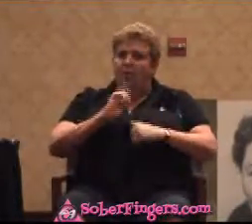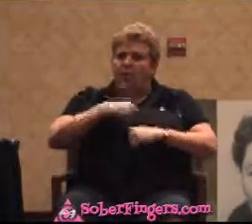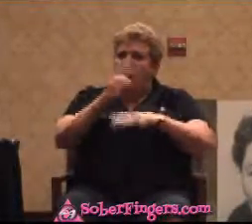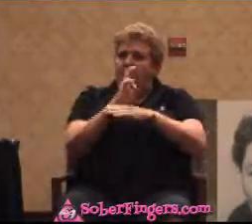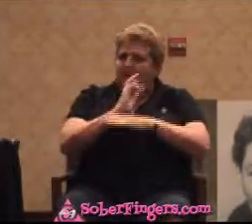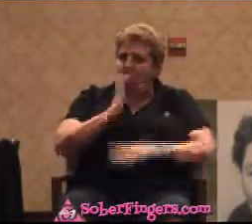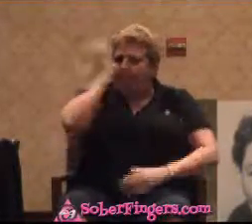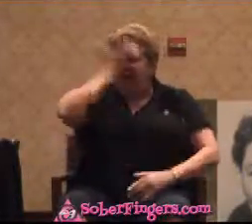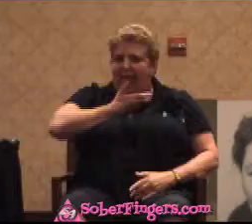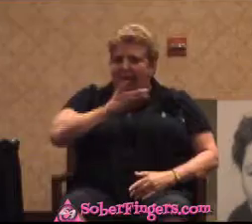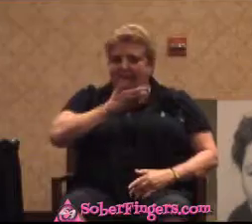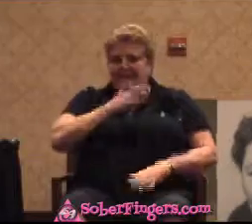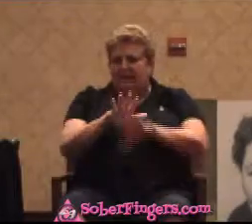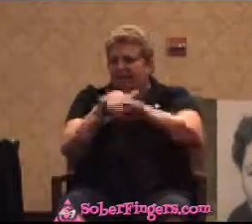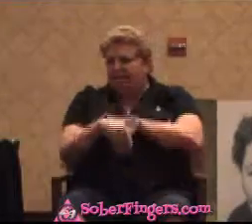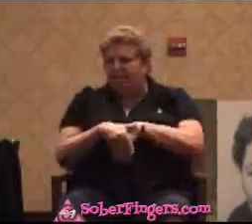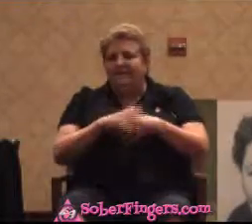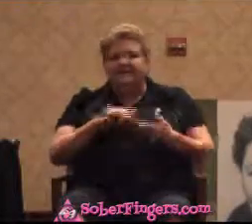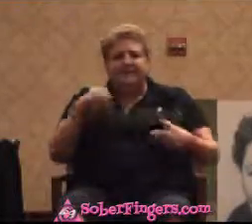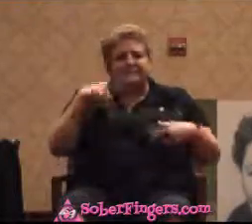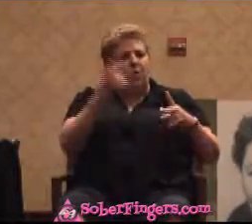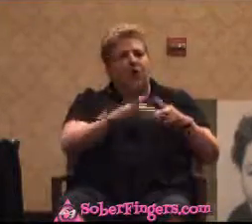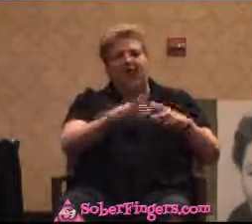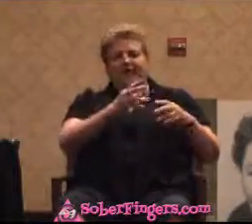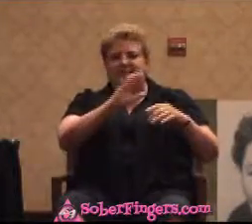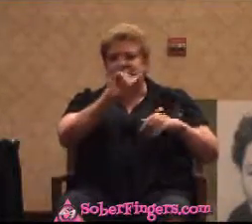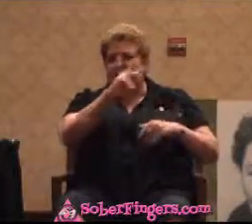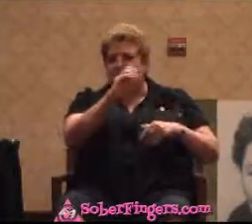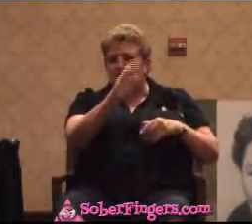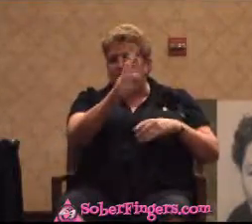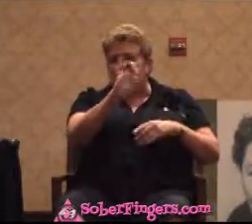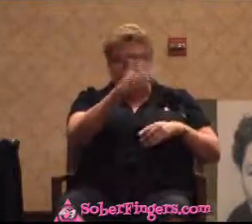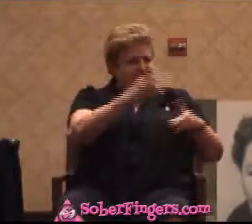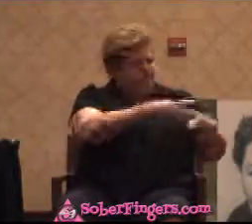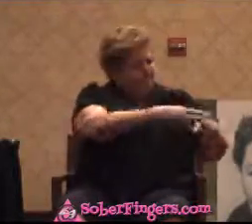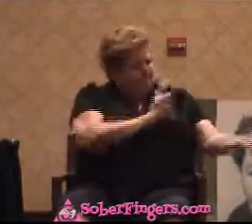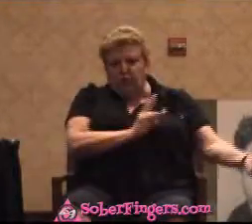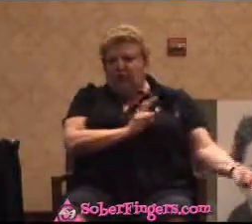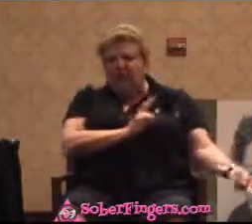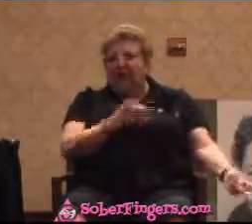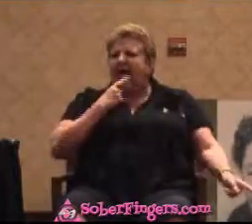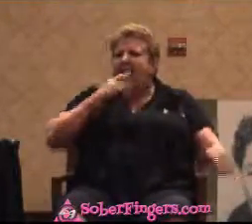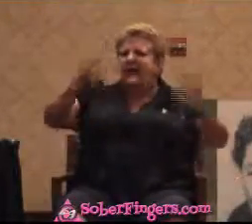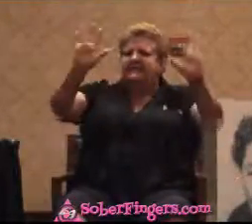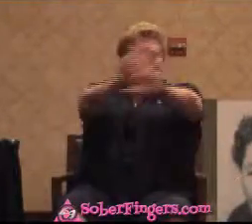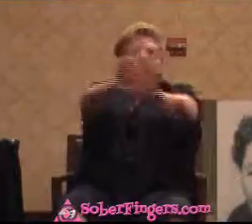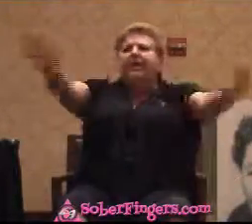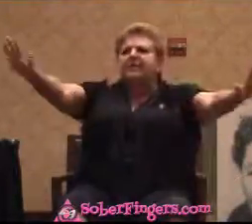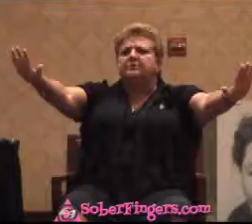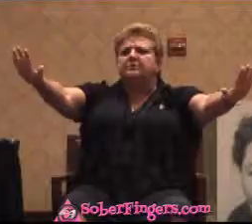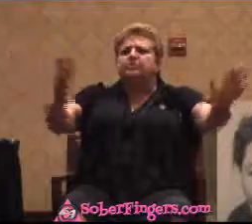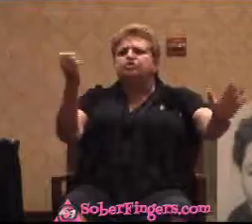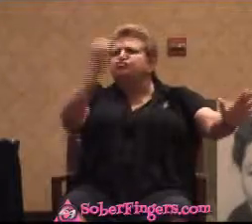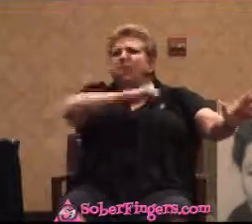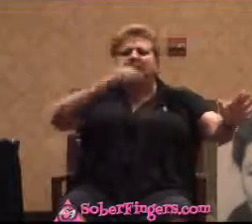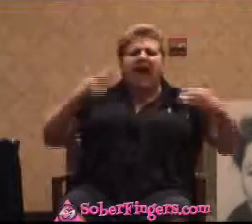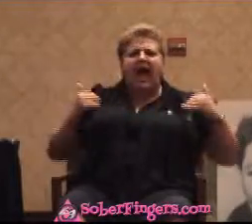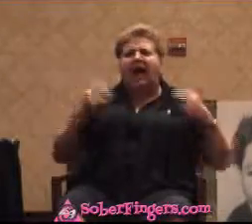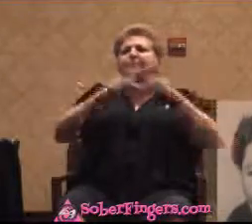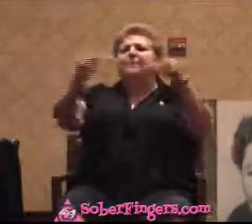I went back there and I snatched that plug out the jukebox and I said, black drunks, they got a place for you. It's called the AA Club. They